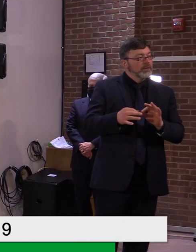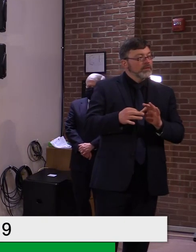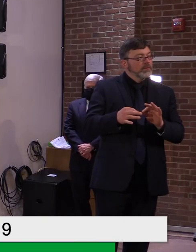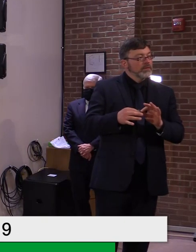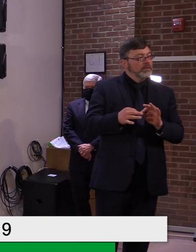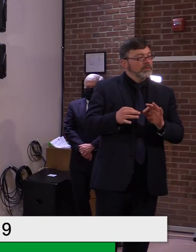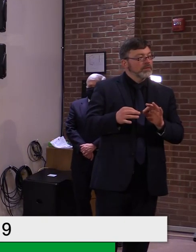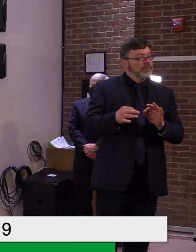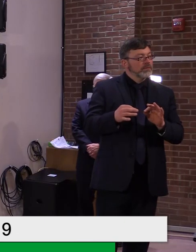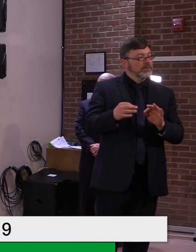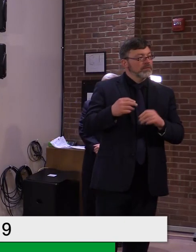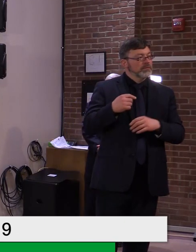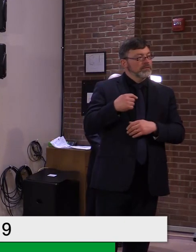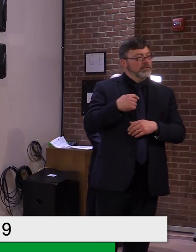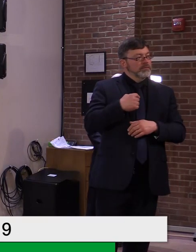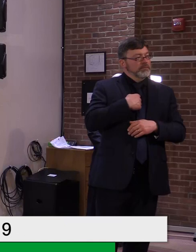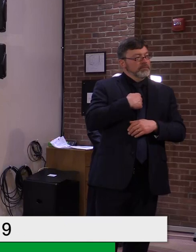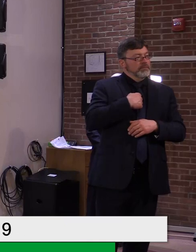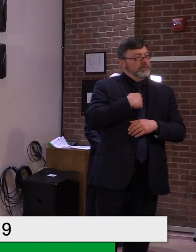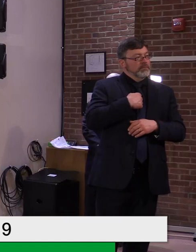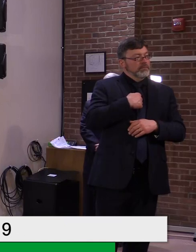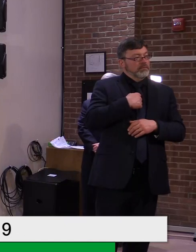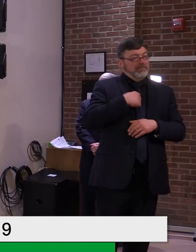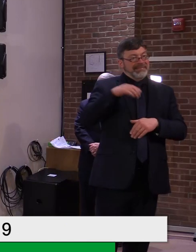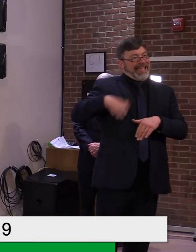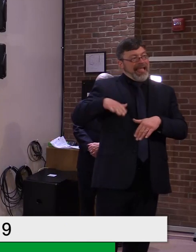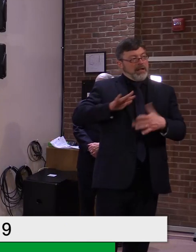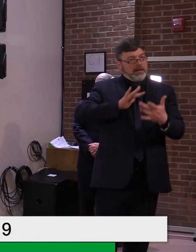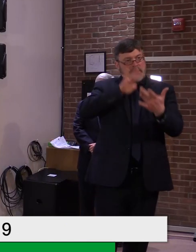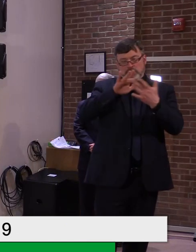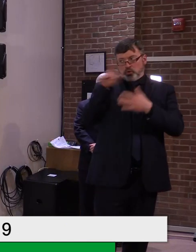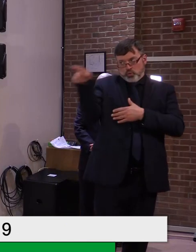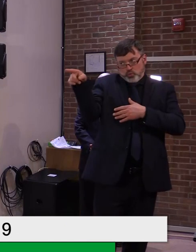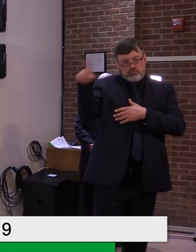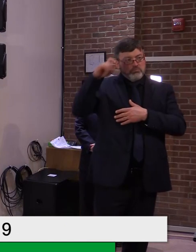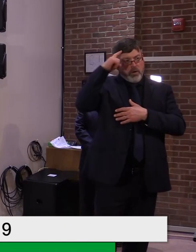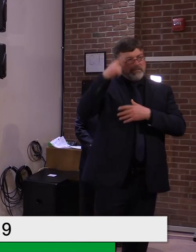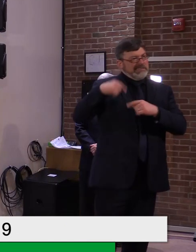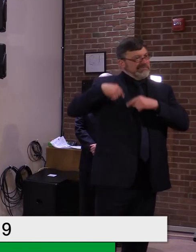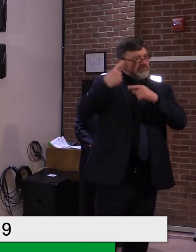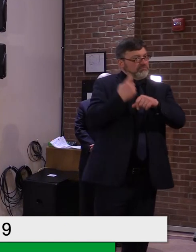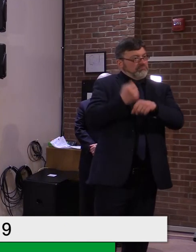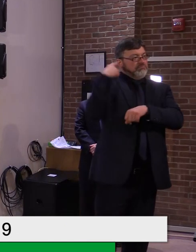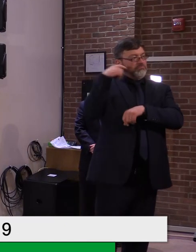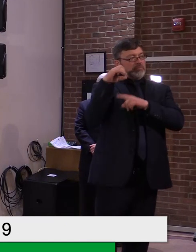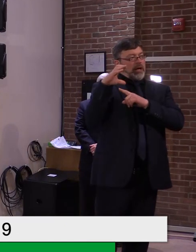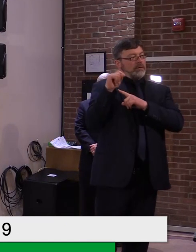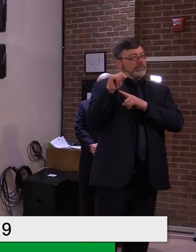kind word you have, Trav. It meant a lot to his family and friends. Well, first of all,